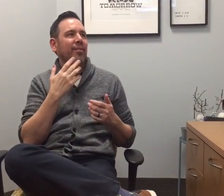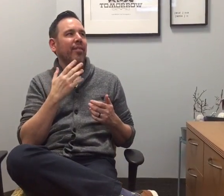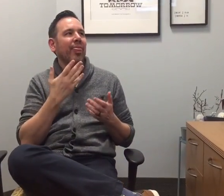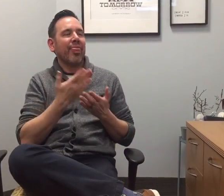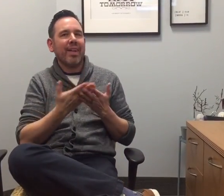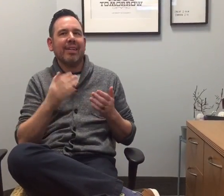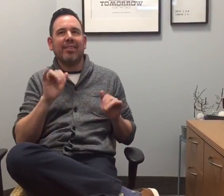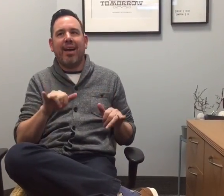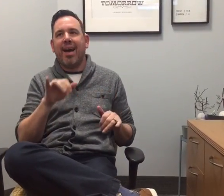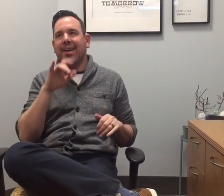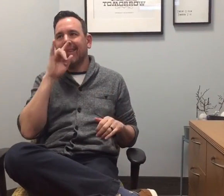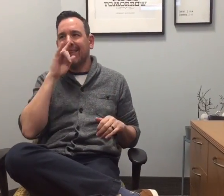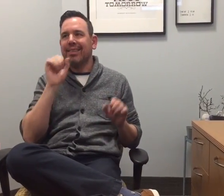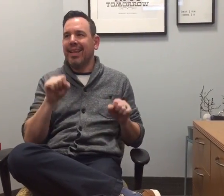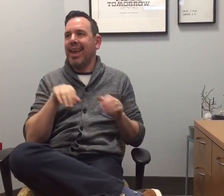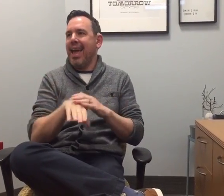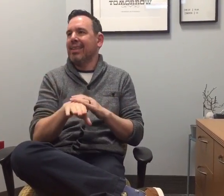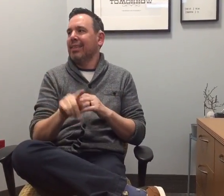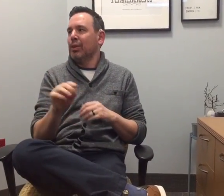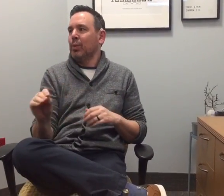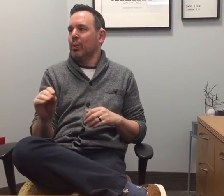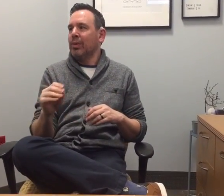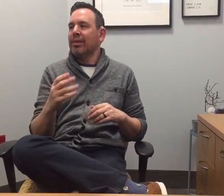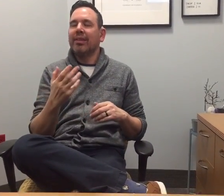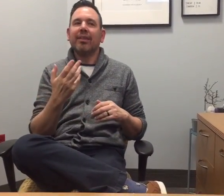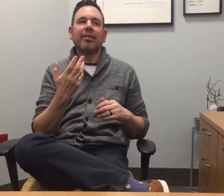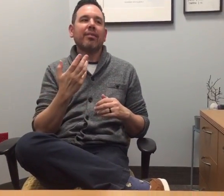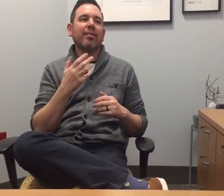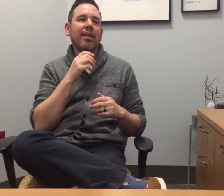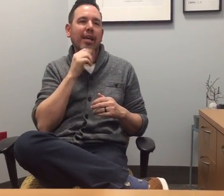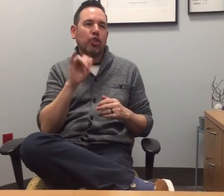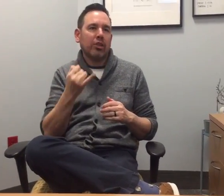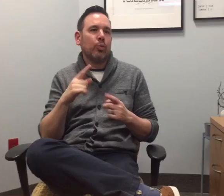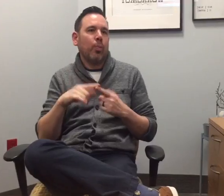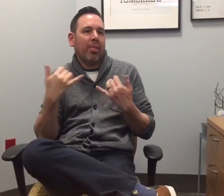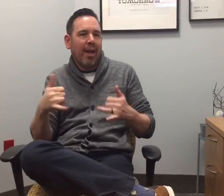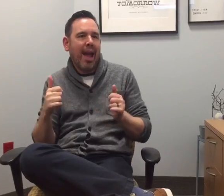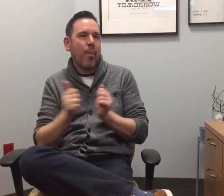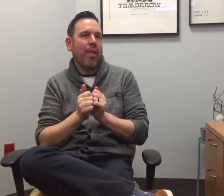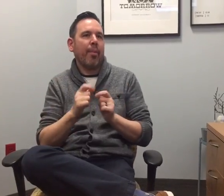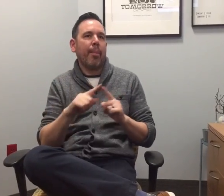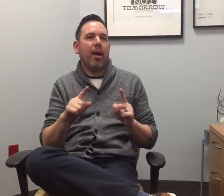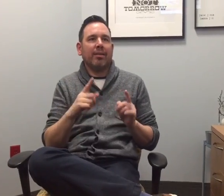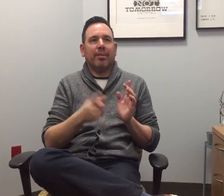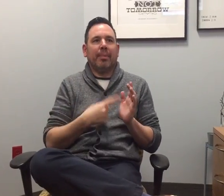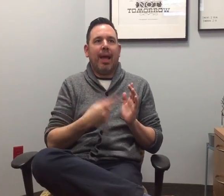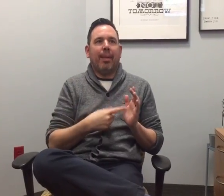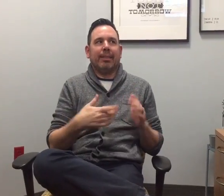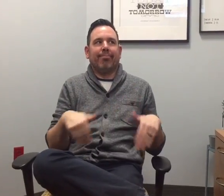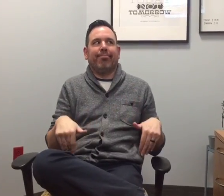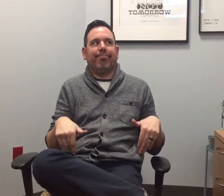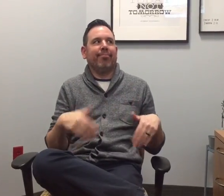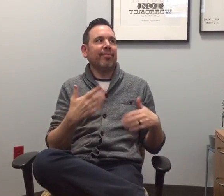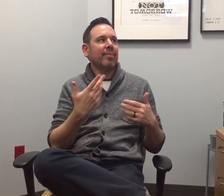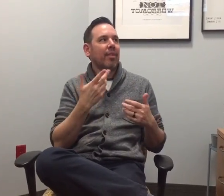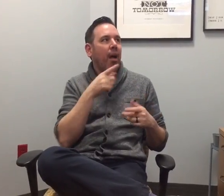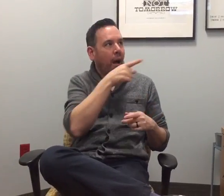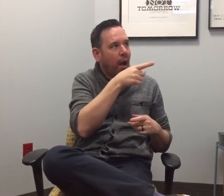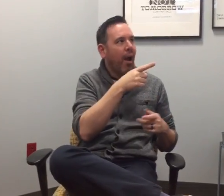for the kids to have things that kids can access and that they, not just a play with, but sometimes they come